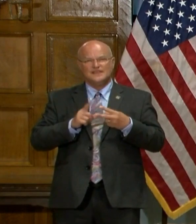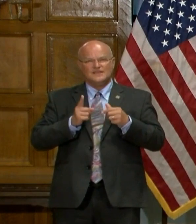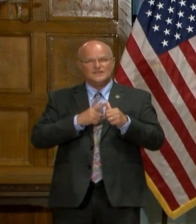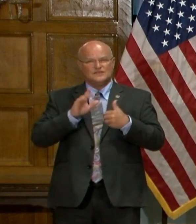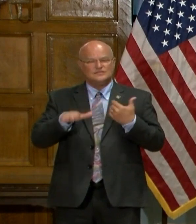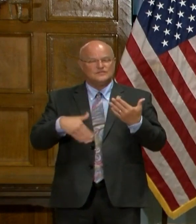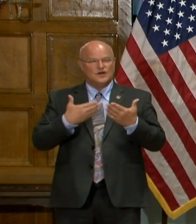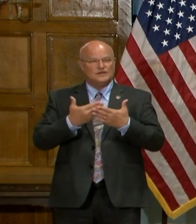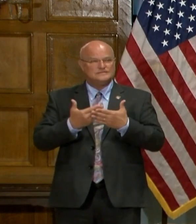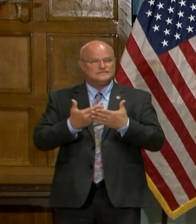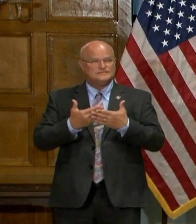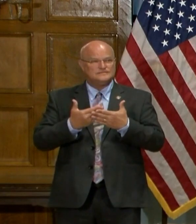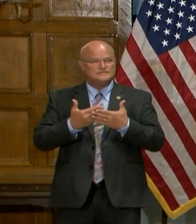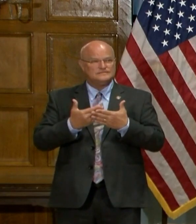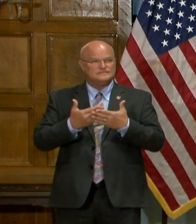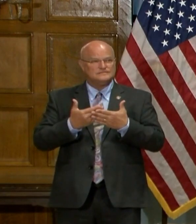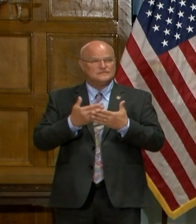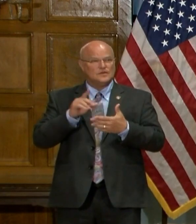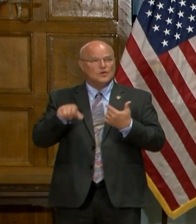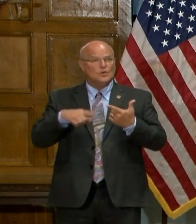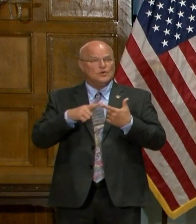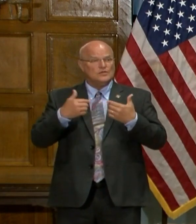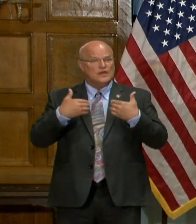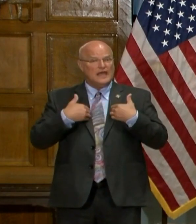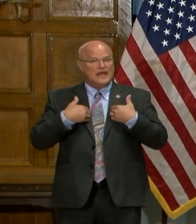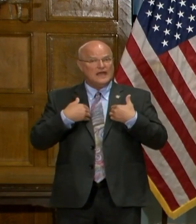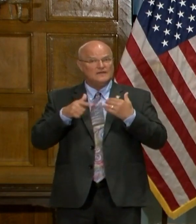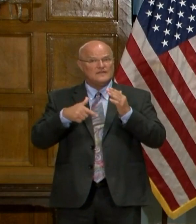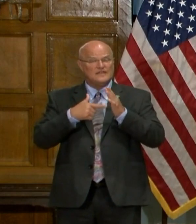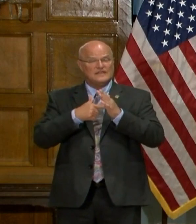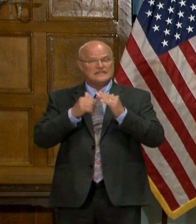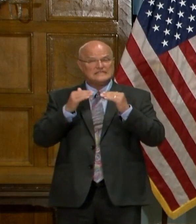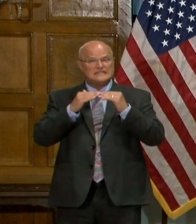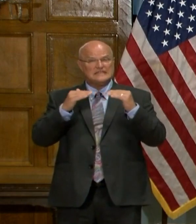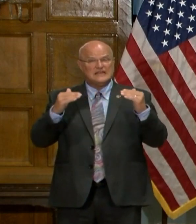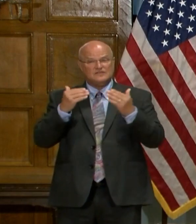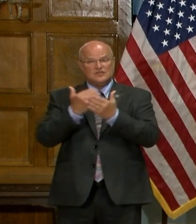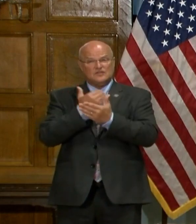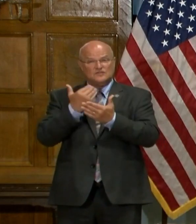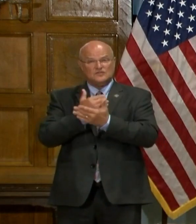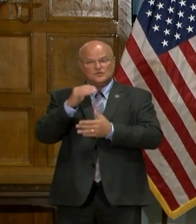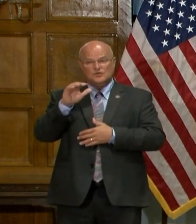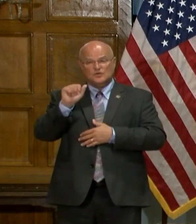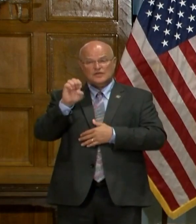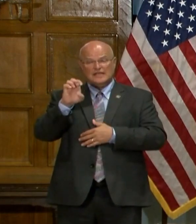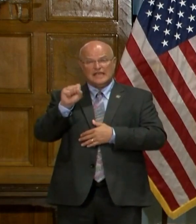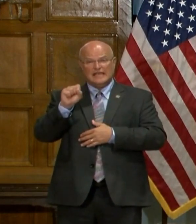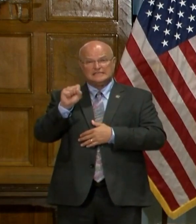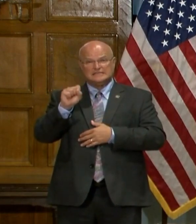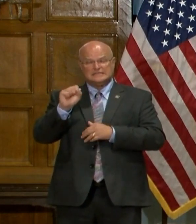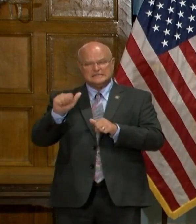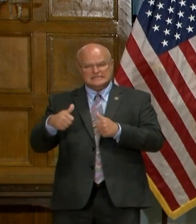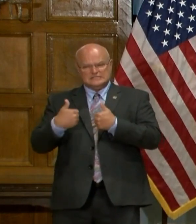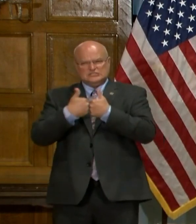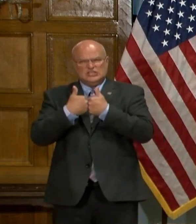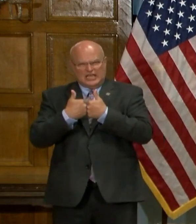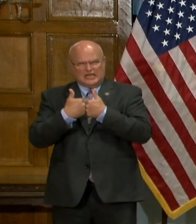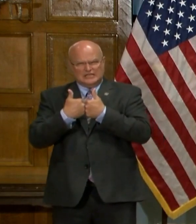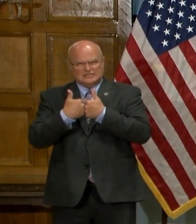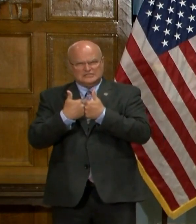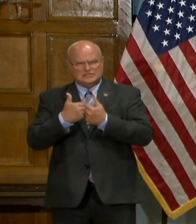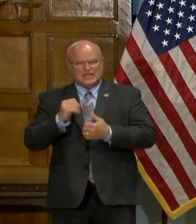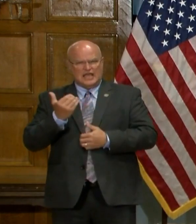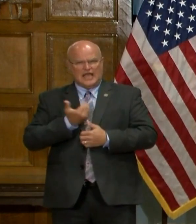First of all, whenever you have this level of new cases, that challenges the resources